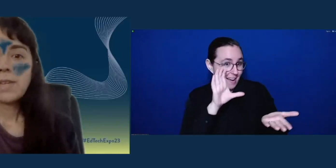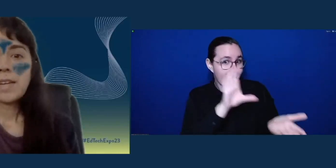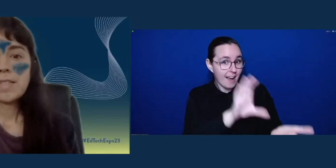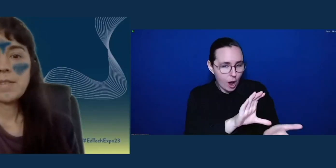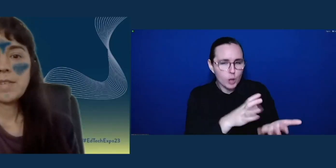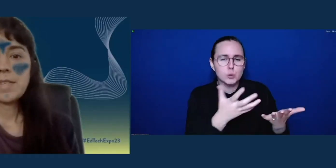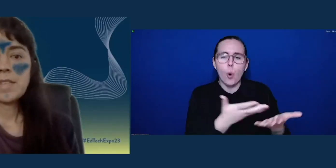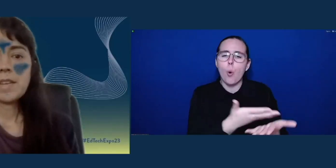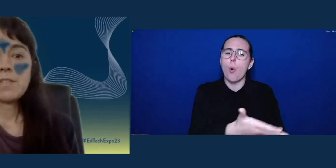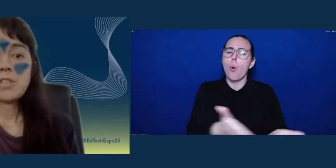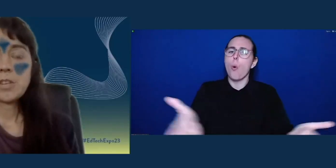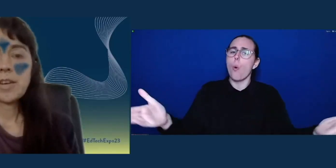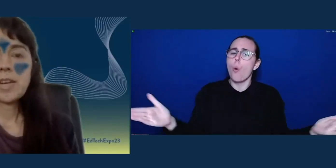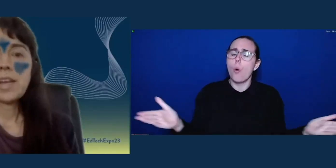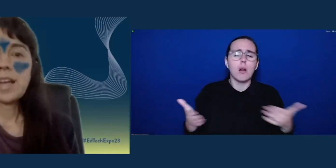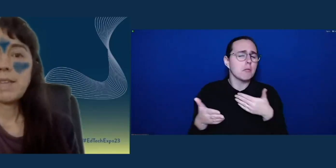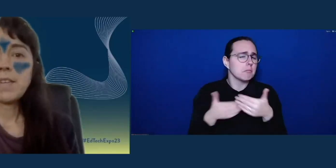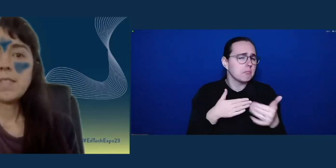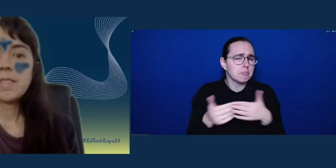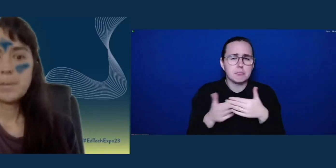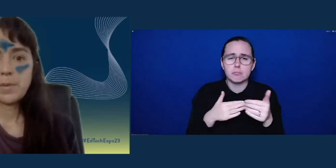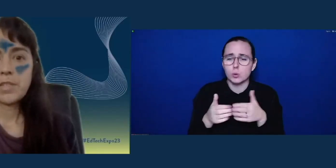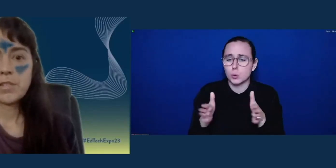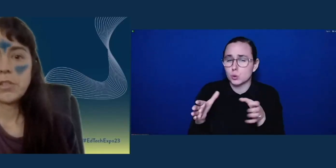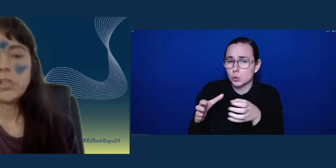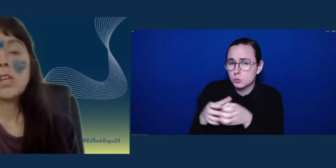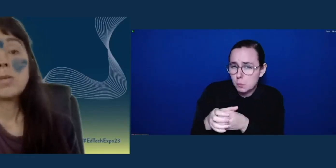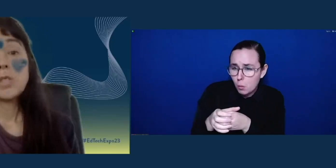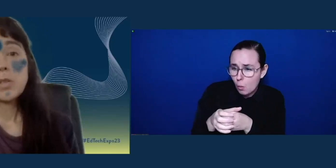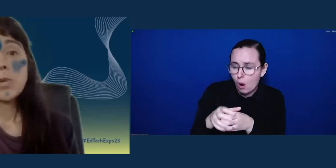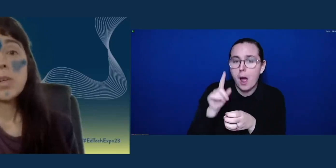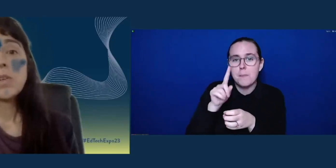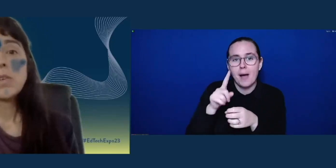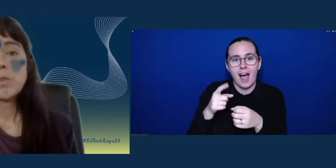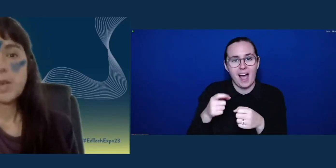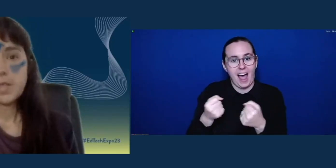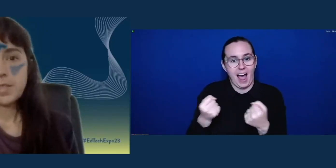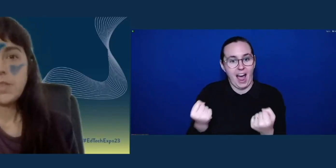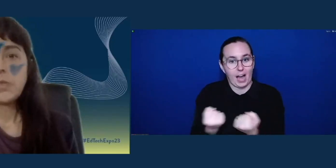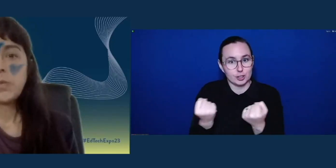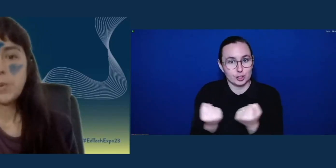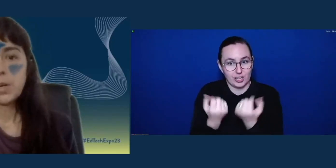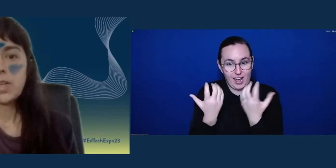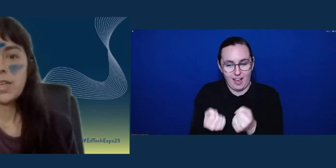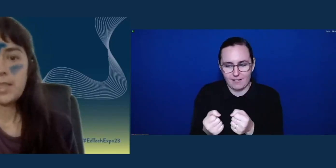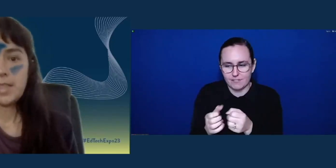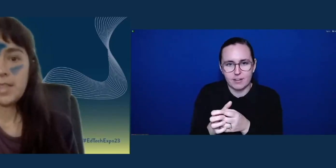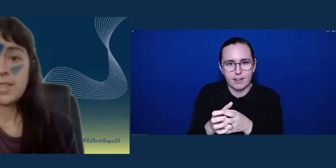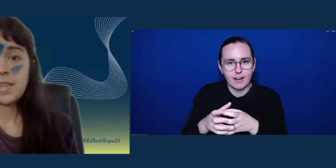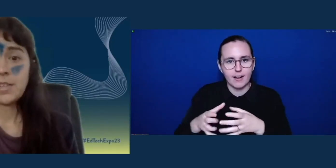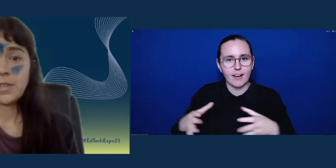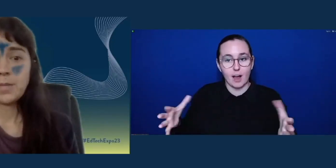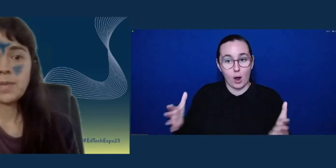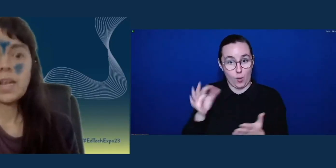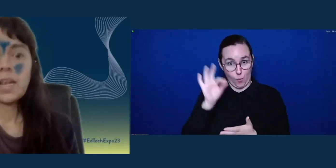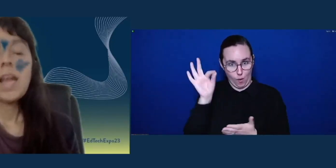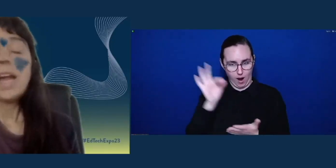iterative activities that have generated evidence and research, which is critical to our continued work in this